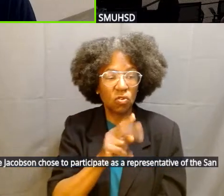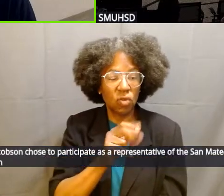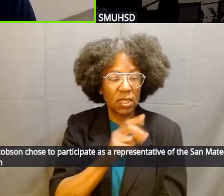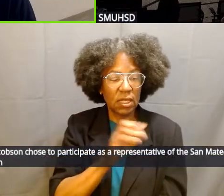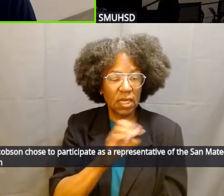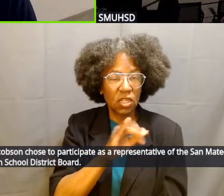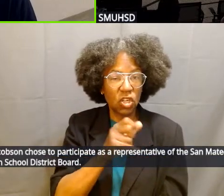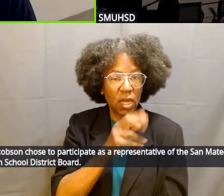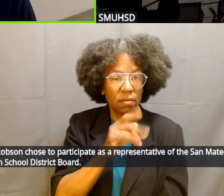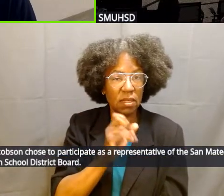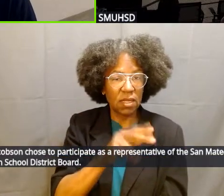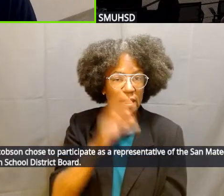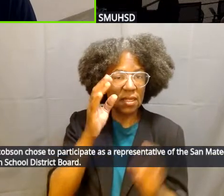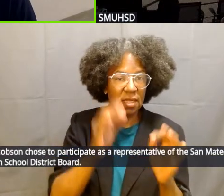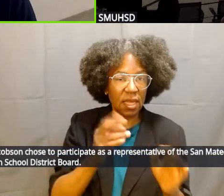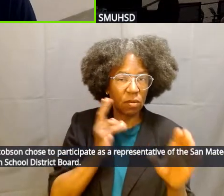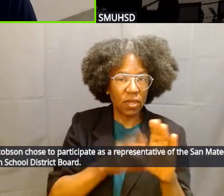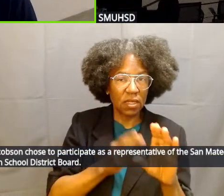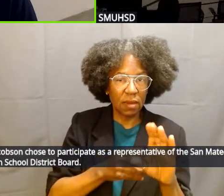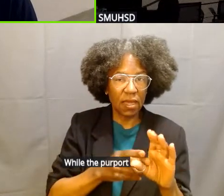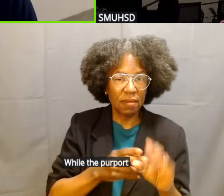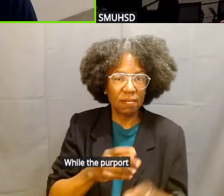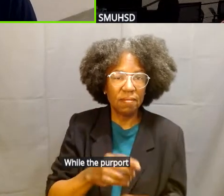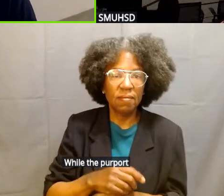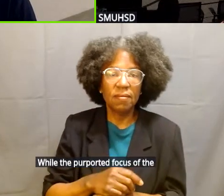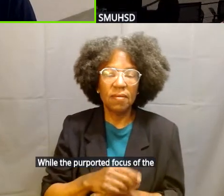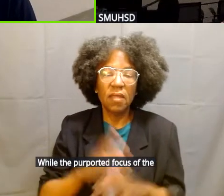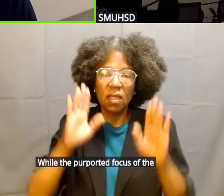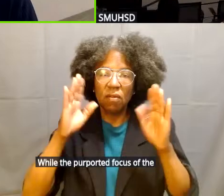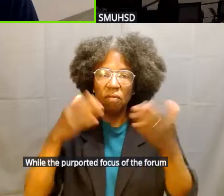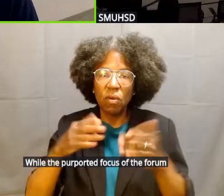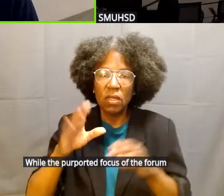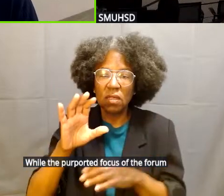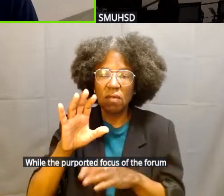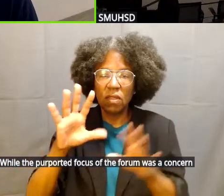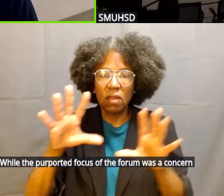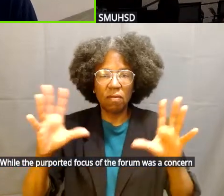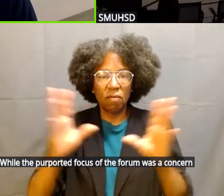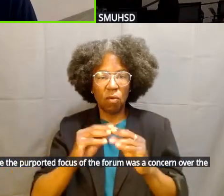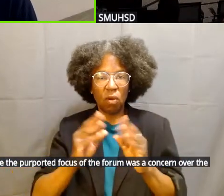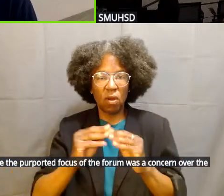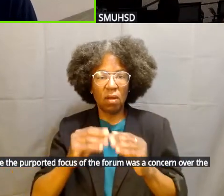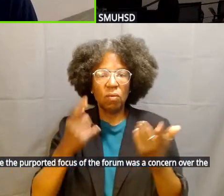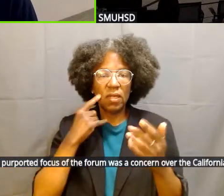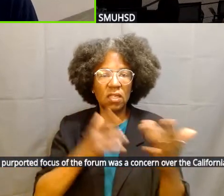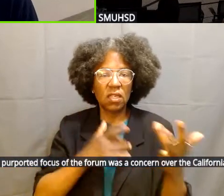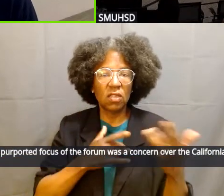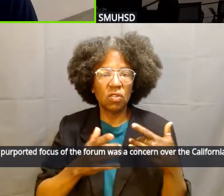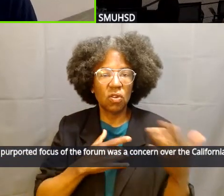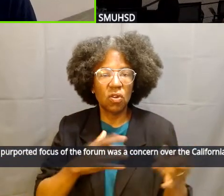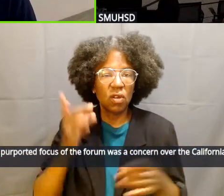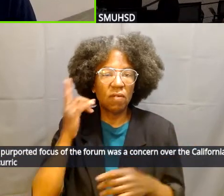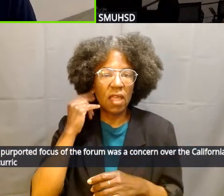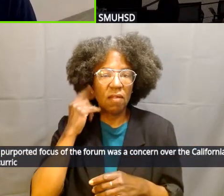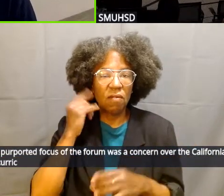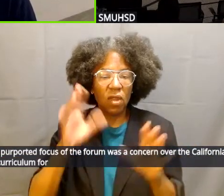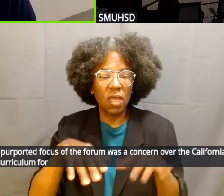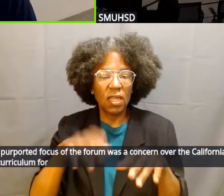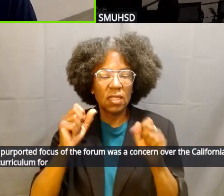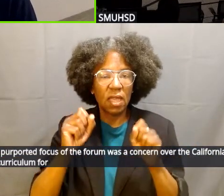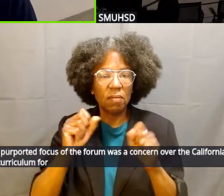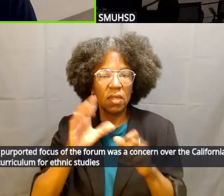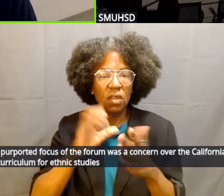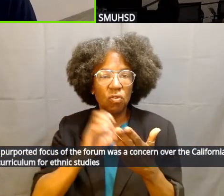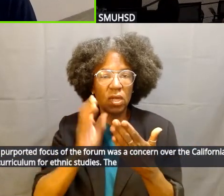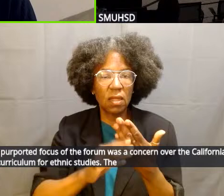Board. While the purported focus of the forum was a concern over the California adopted curriculum for ethnic studies, the